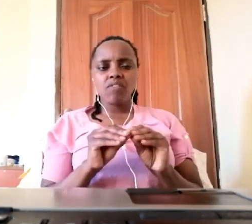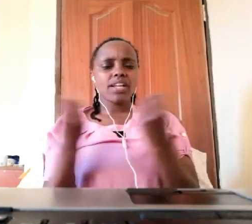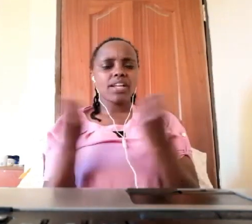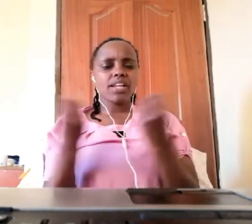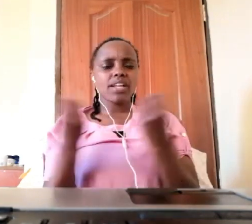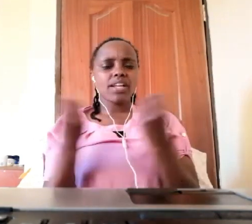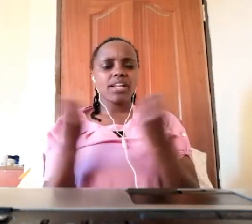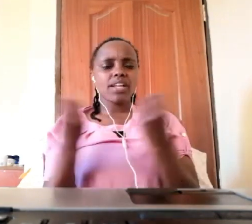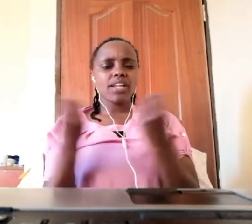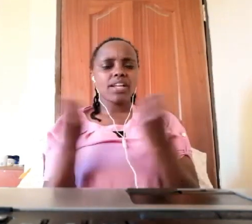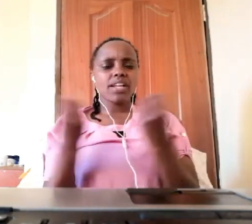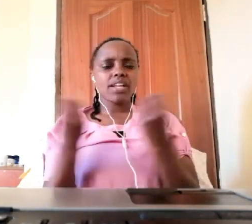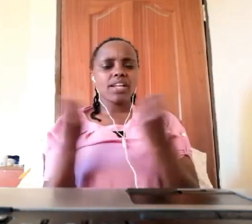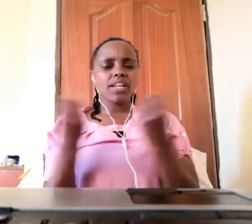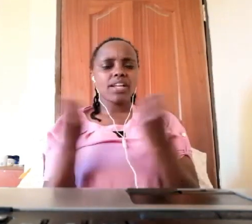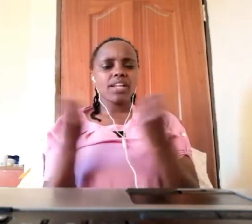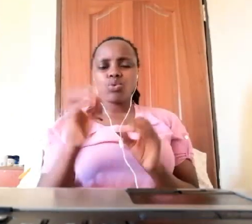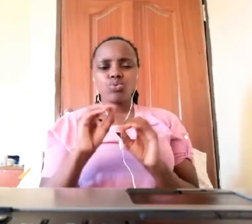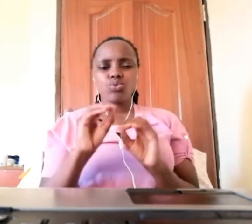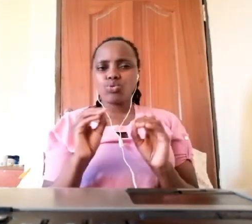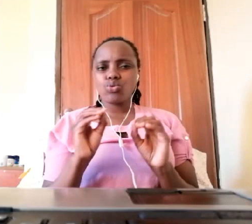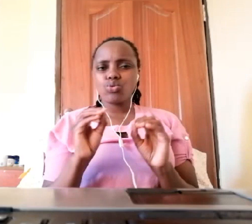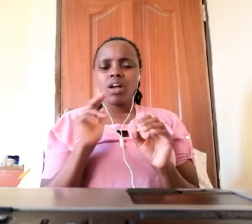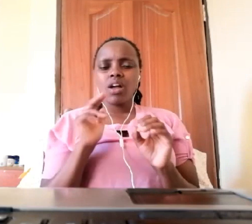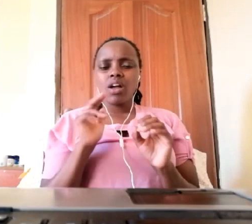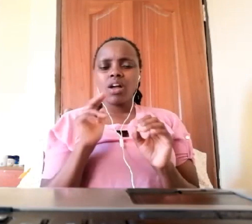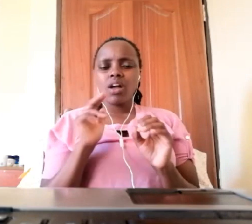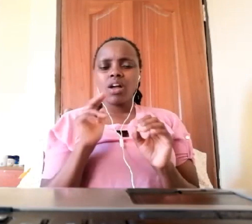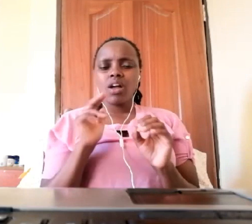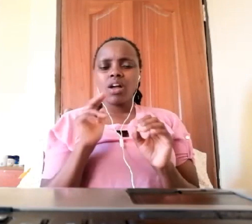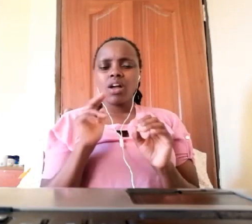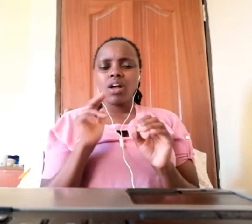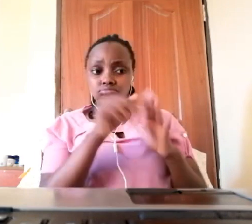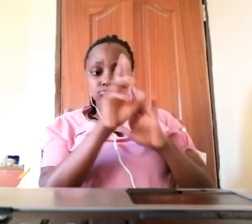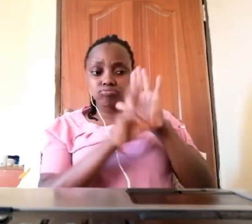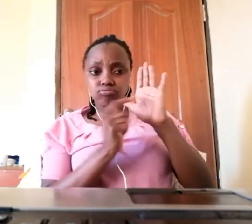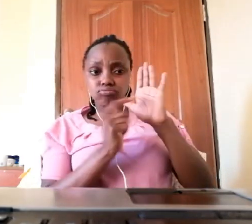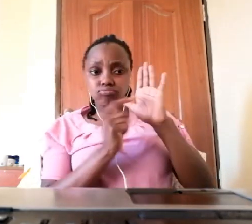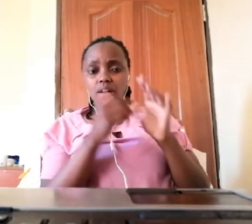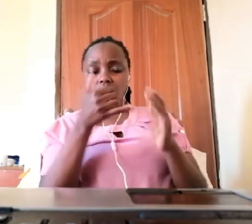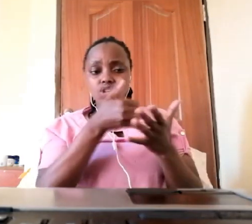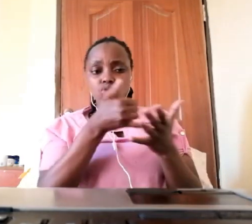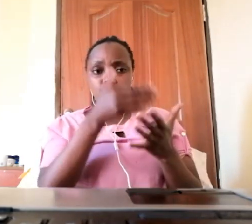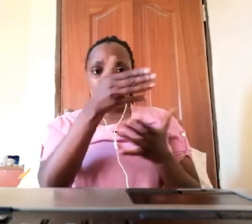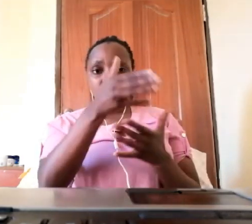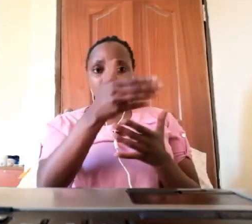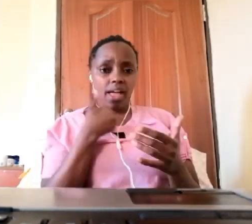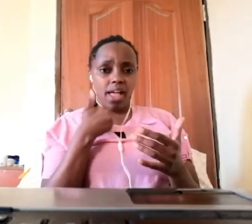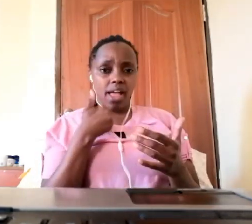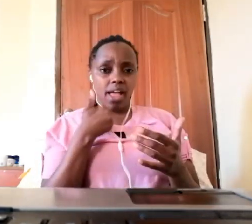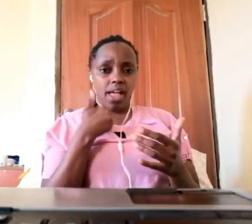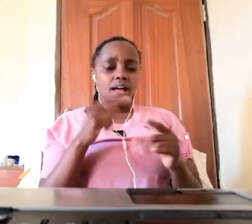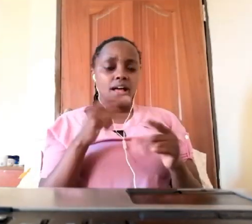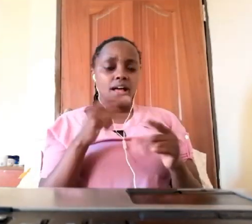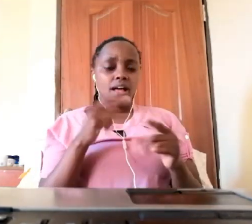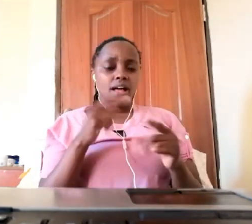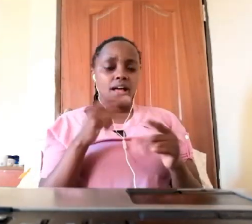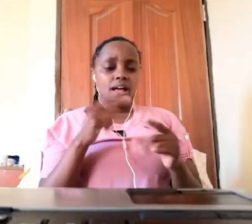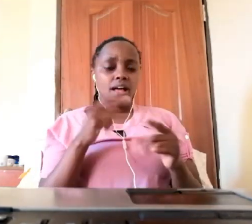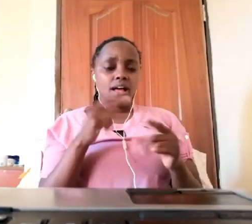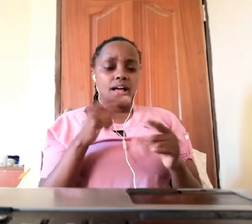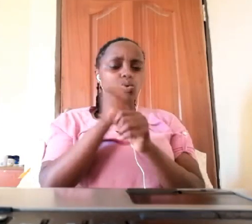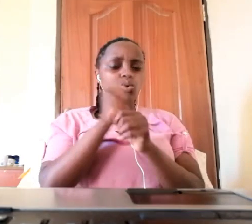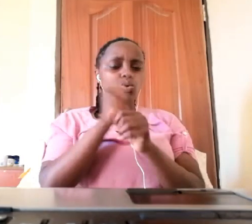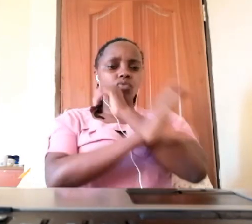the capital only. What are our measures to make sure that there is inclusion? What do we do with countries that have not